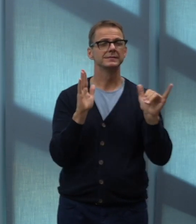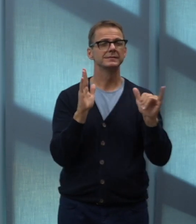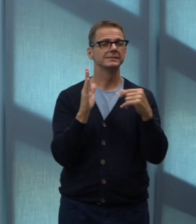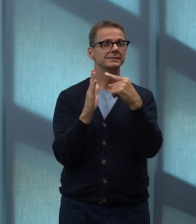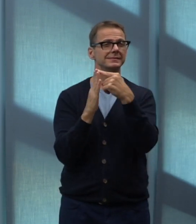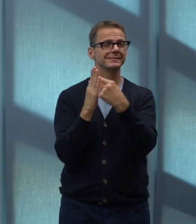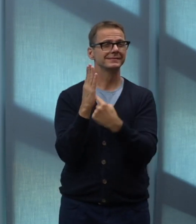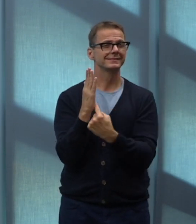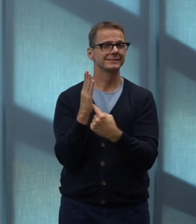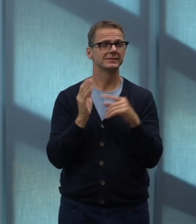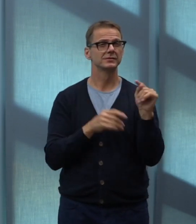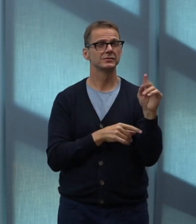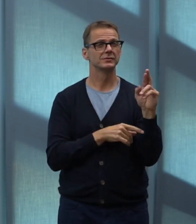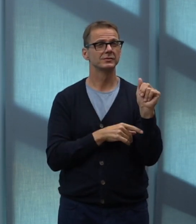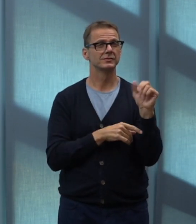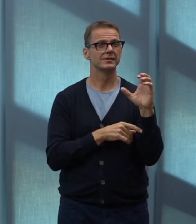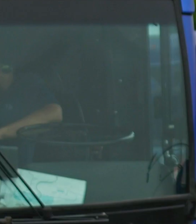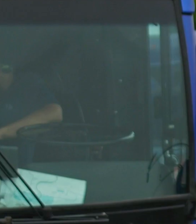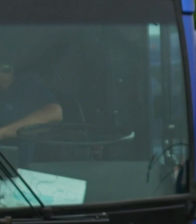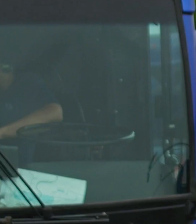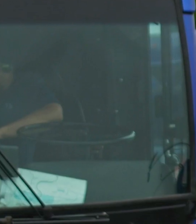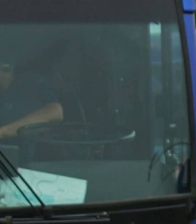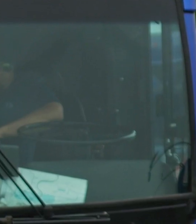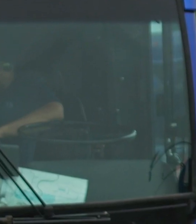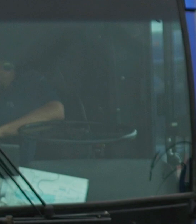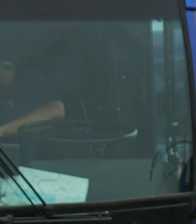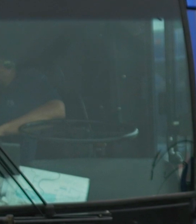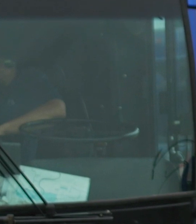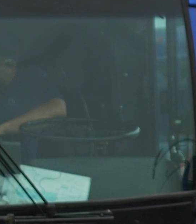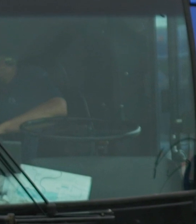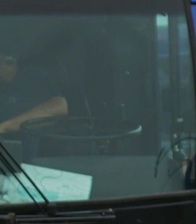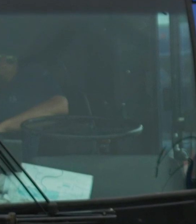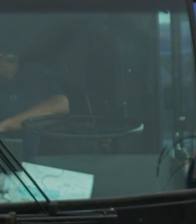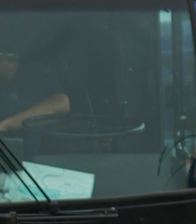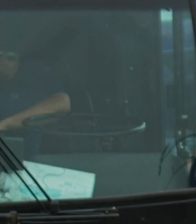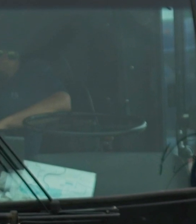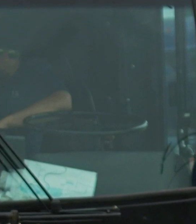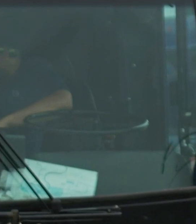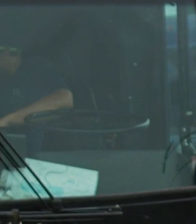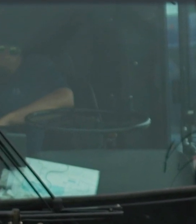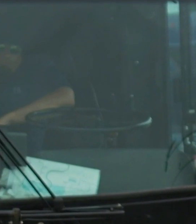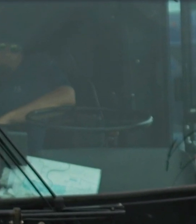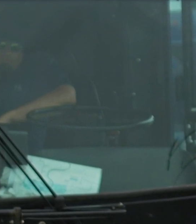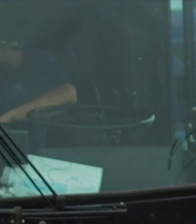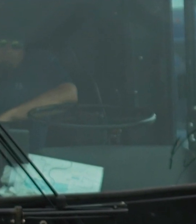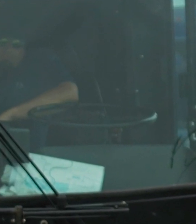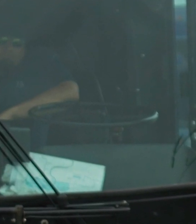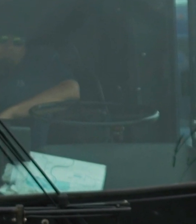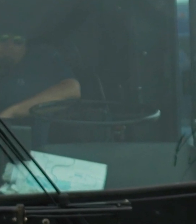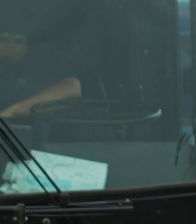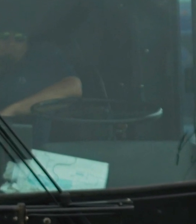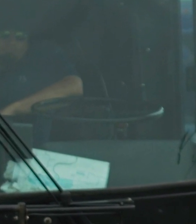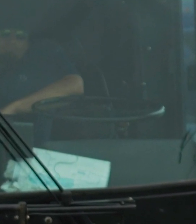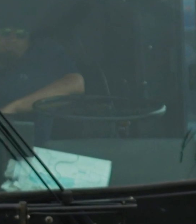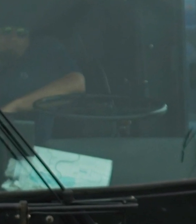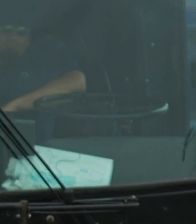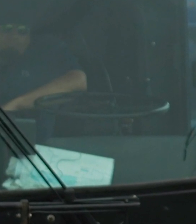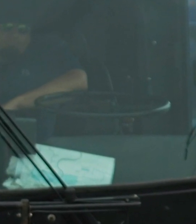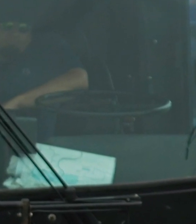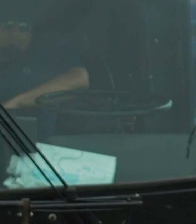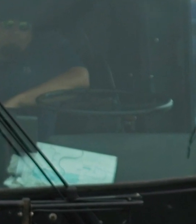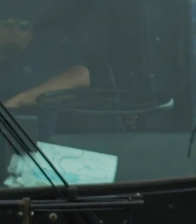tracing activities that are required should there be a spread. We're actually doing some surveys with the Insight community right now, and if we get some feedback